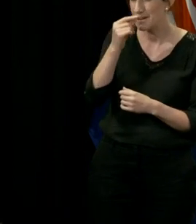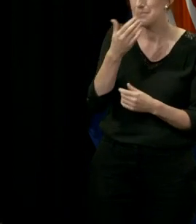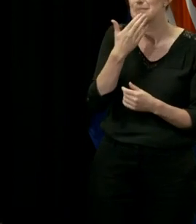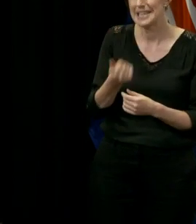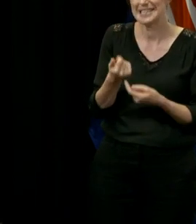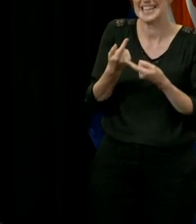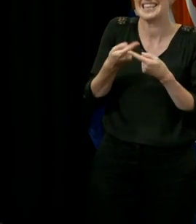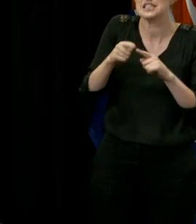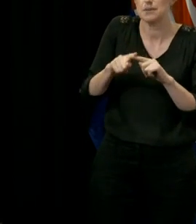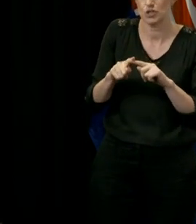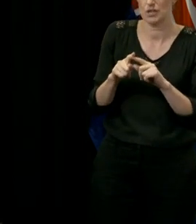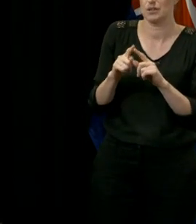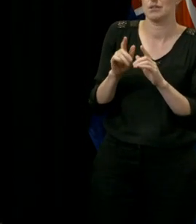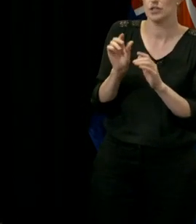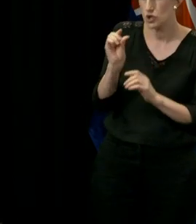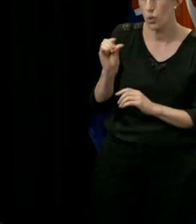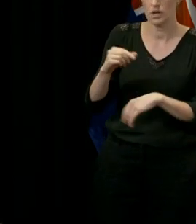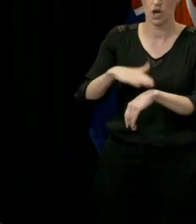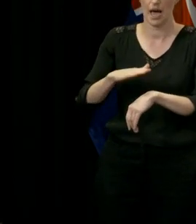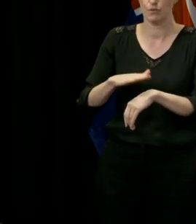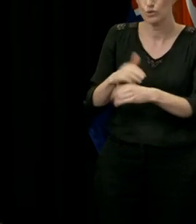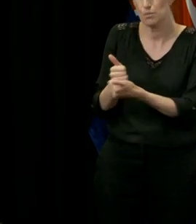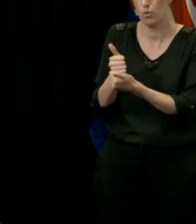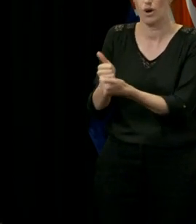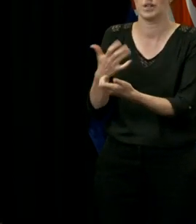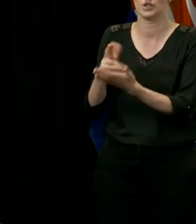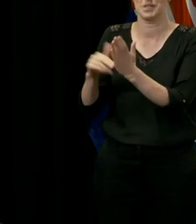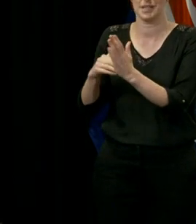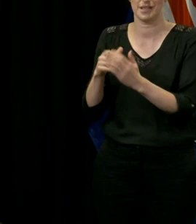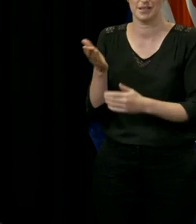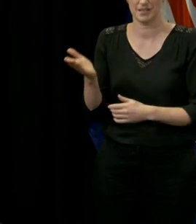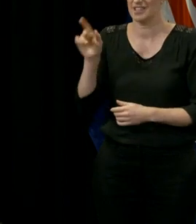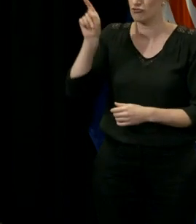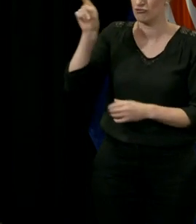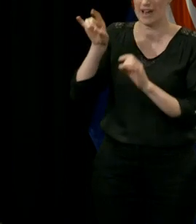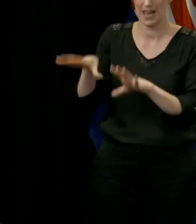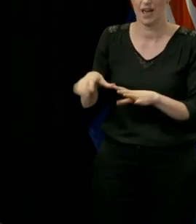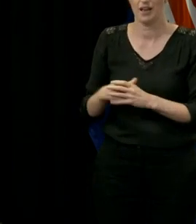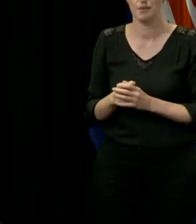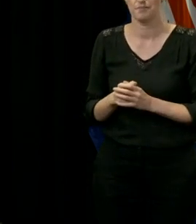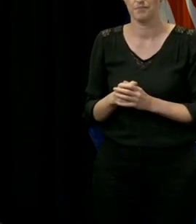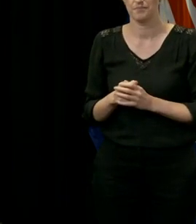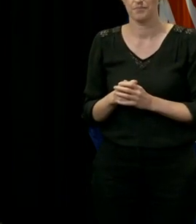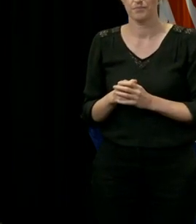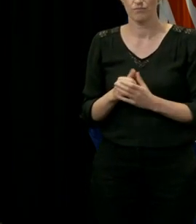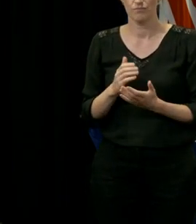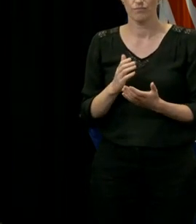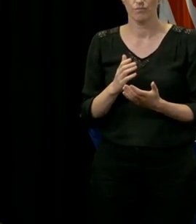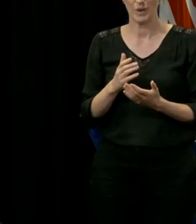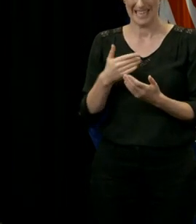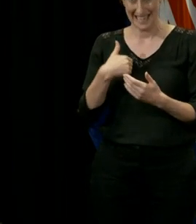exceptional circumstances for New Zealanders to be supported, not least because it will encourage compliance at a time when we need everyone